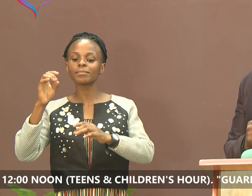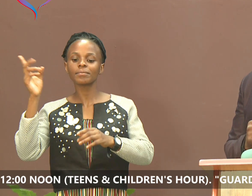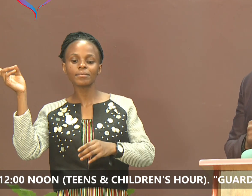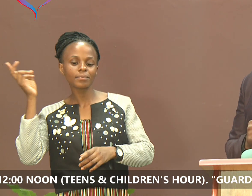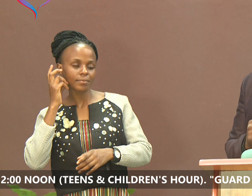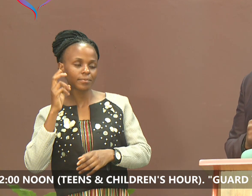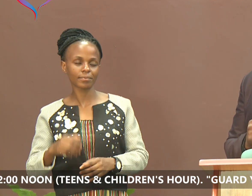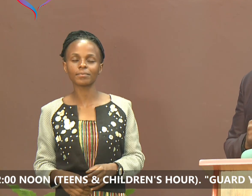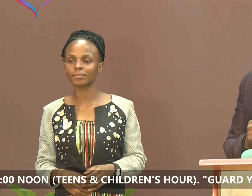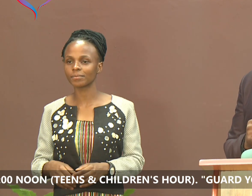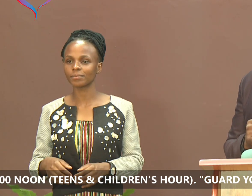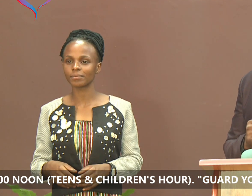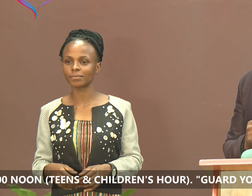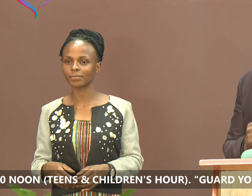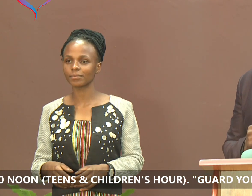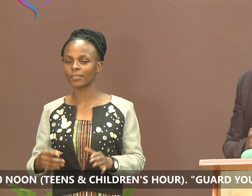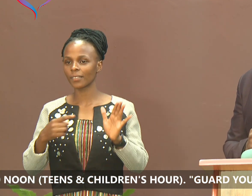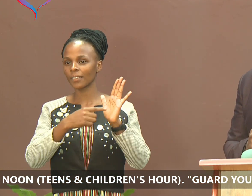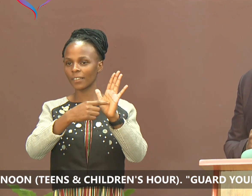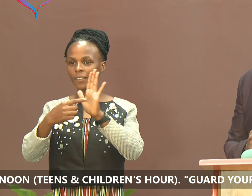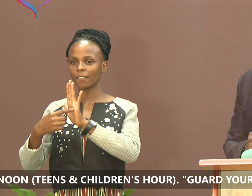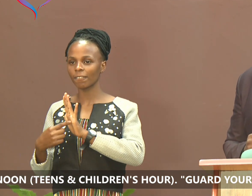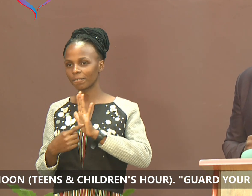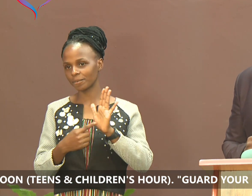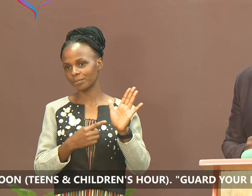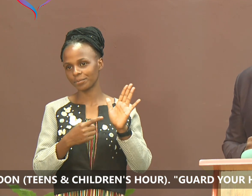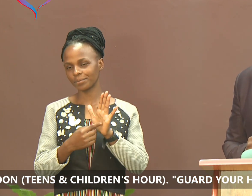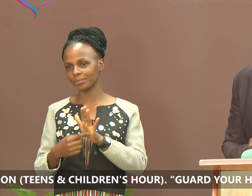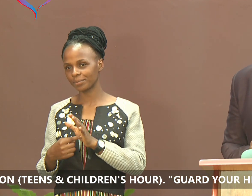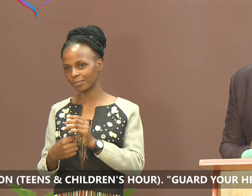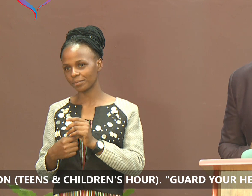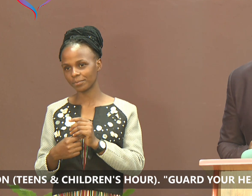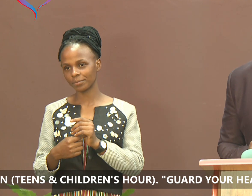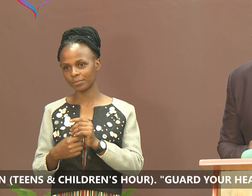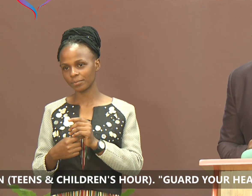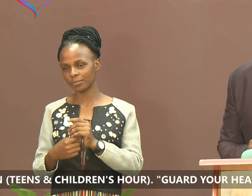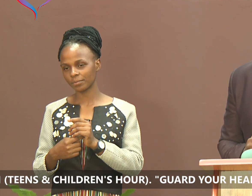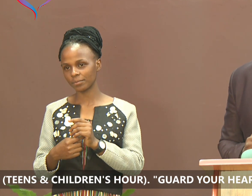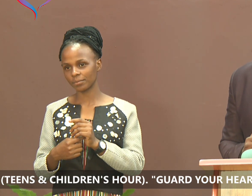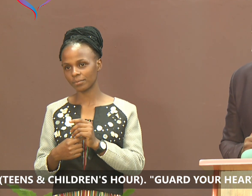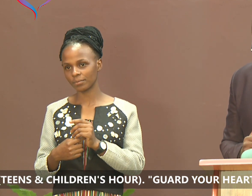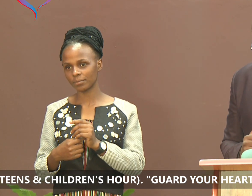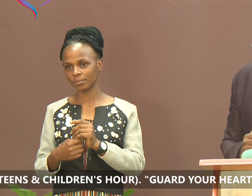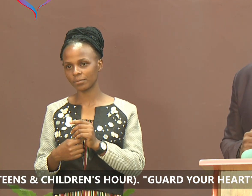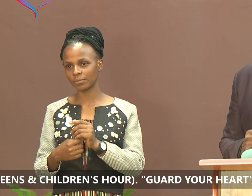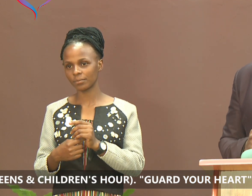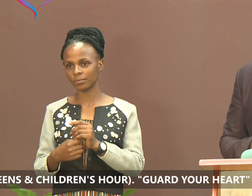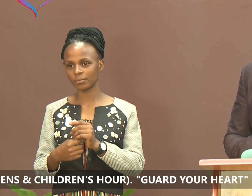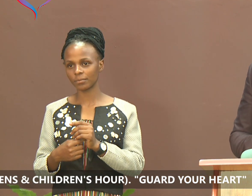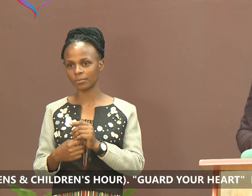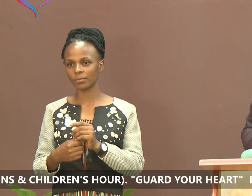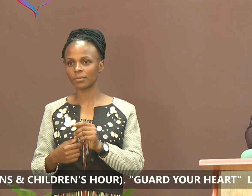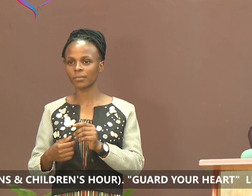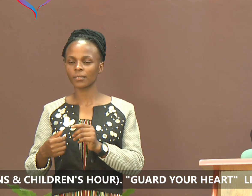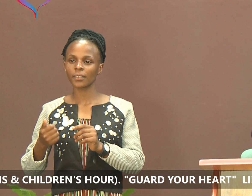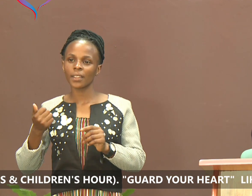yo yakulondamu. I can give you an example of selective listening. Kankuweyo ekyokulabirako wano. A woman wanted to tell his